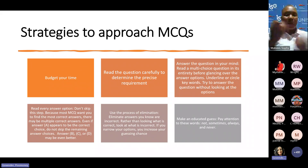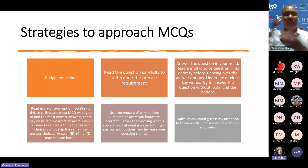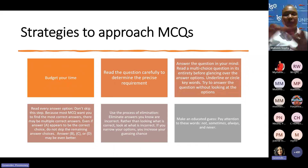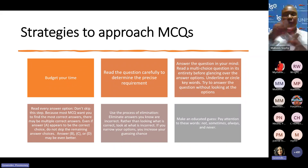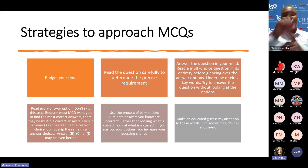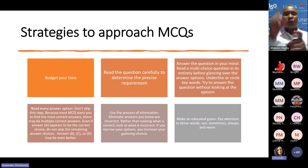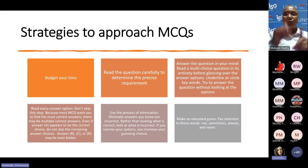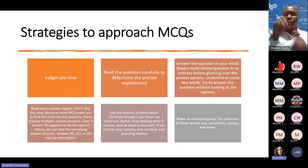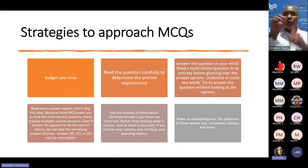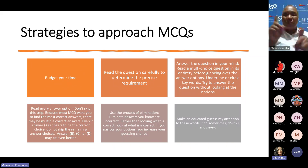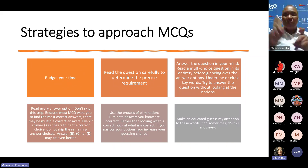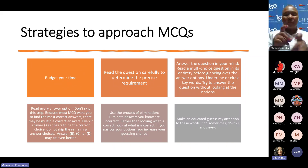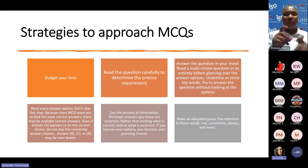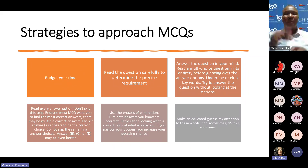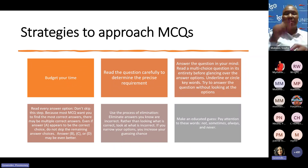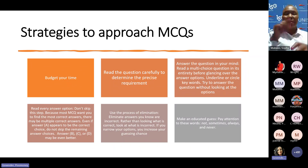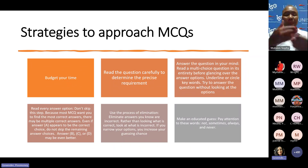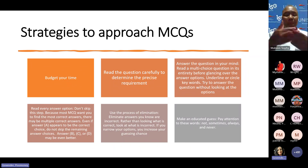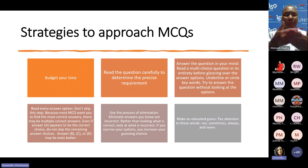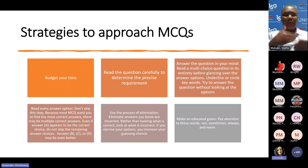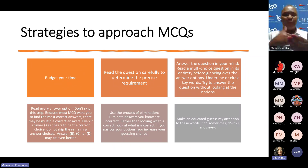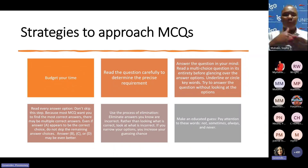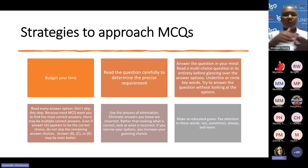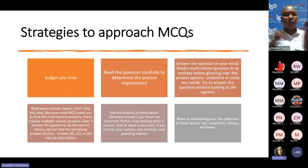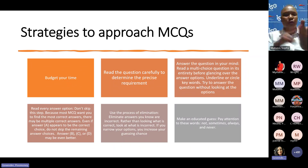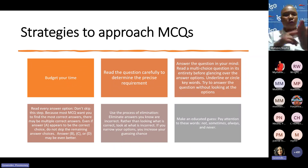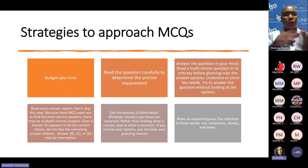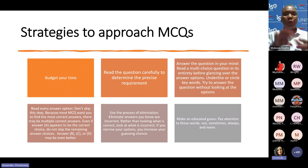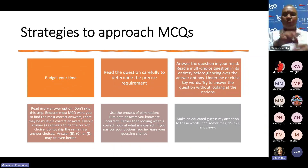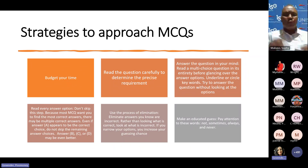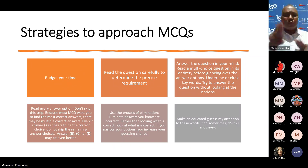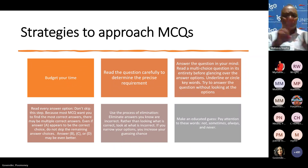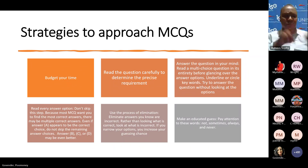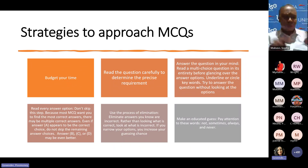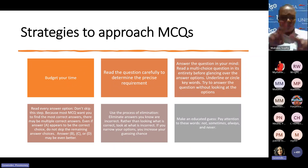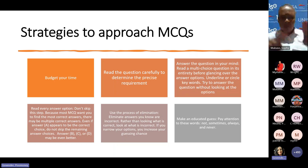its entirety before glancing over the answer options.